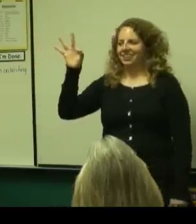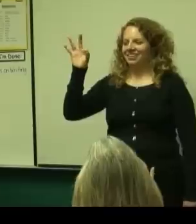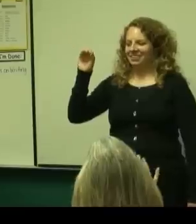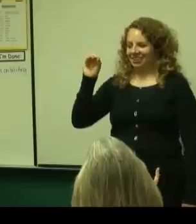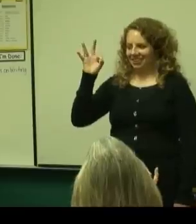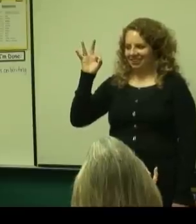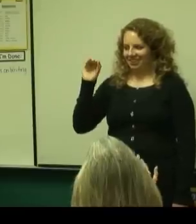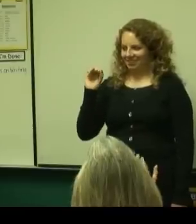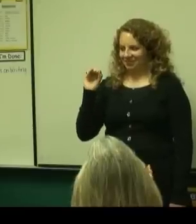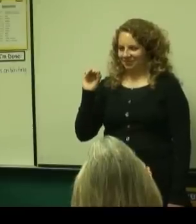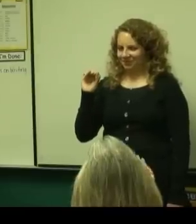90,